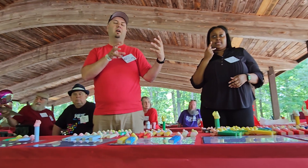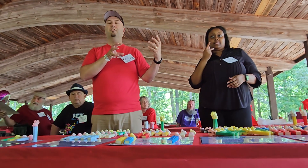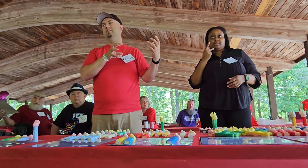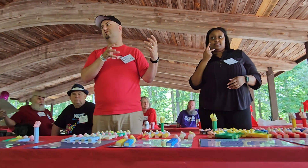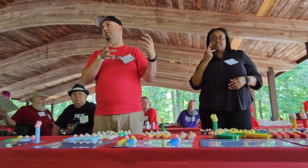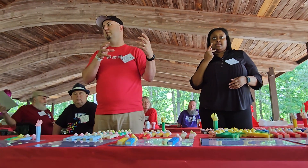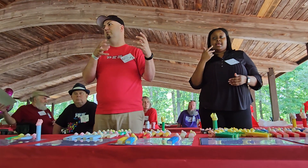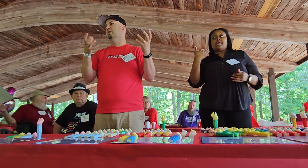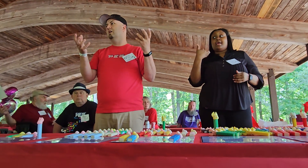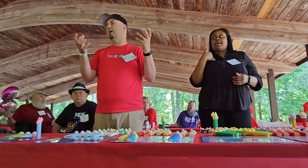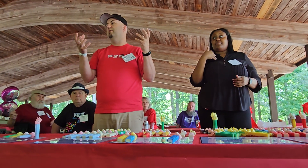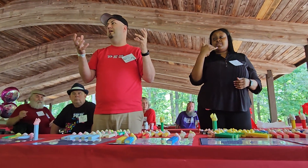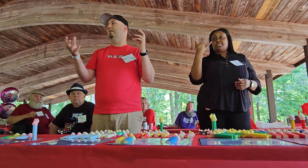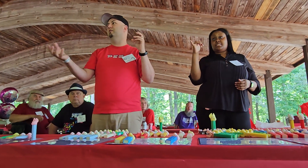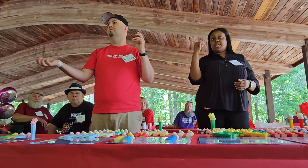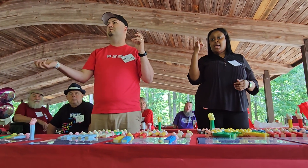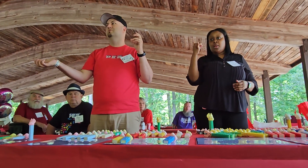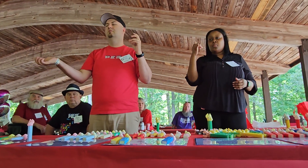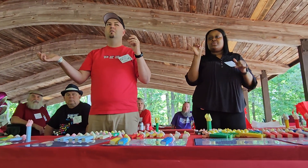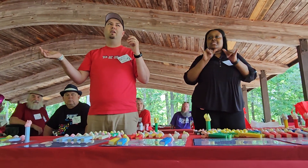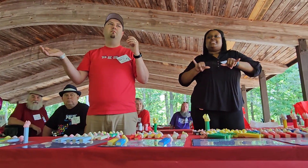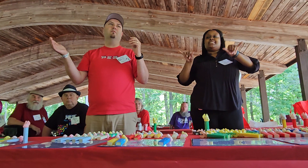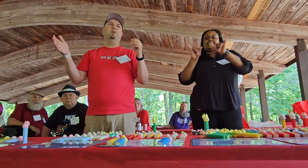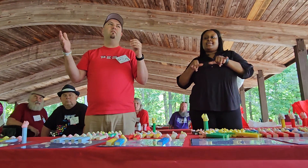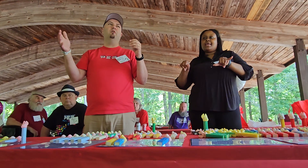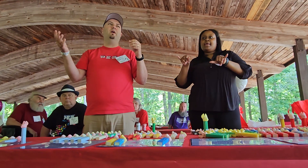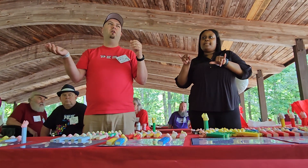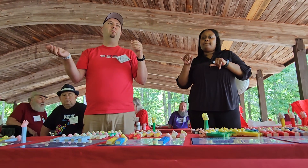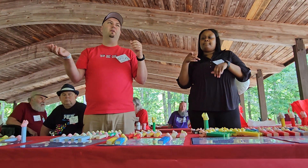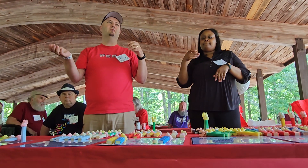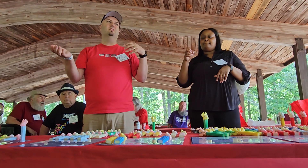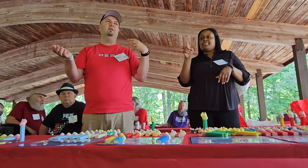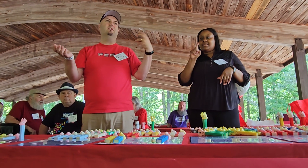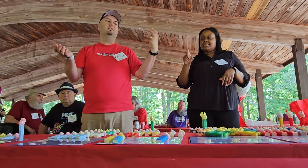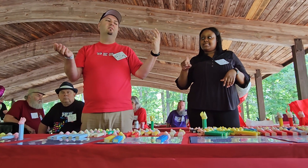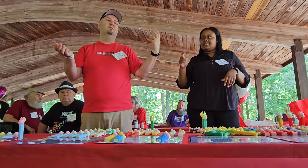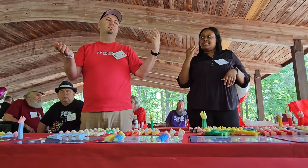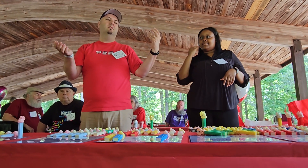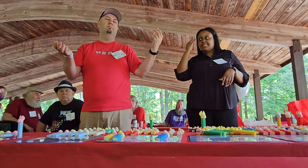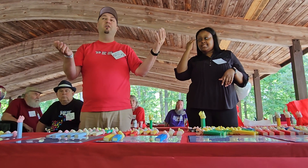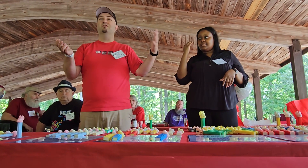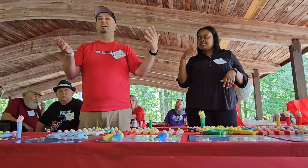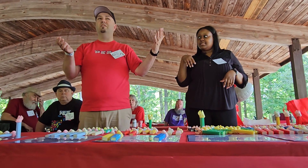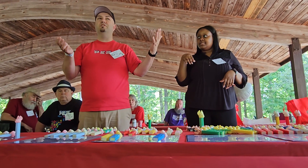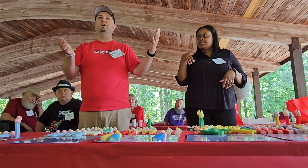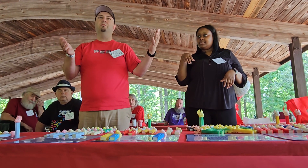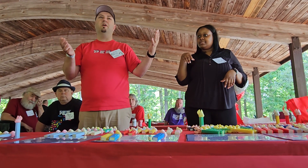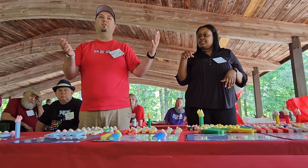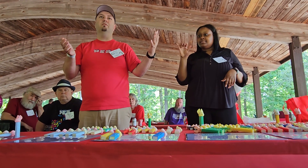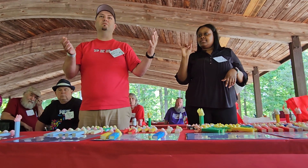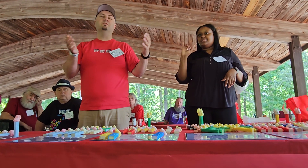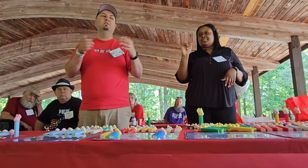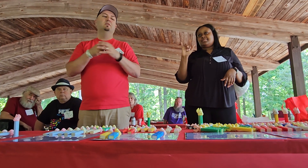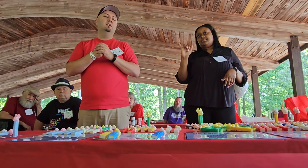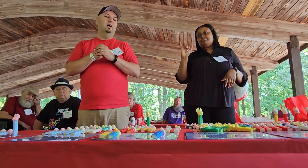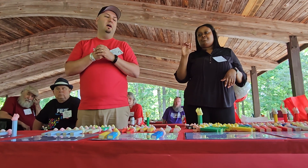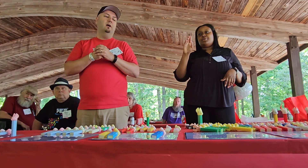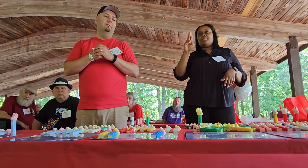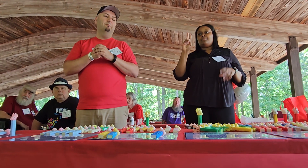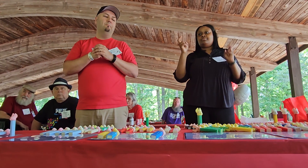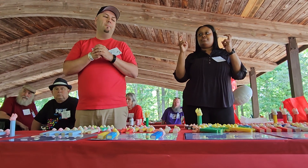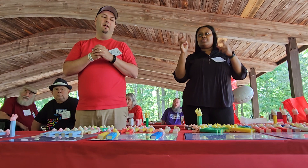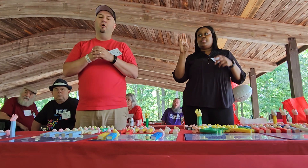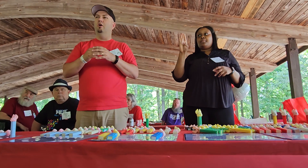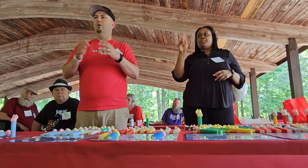other head color that's very common, and it goes, again, from very, very pale pink to like butterscotchy type